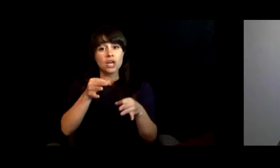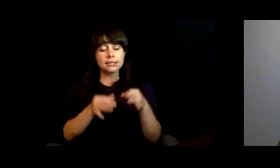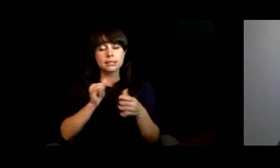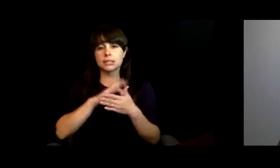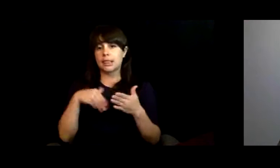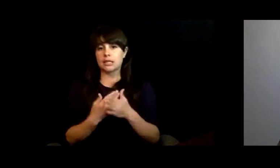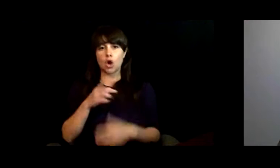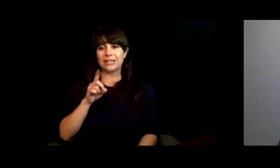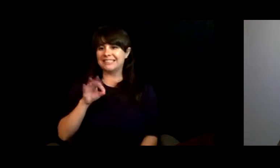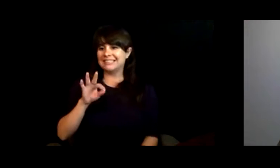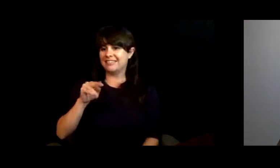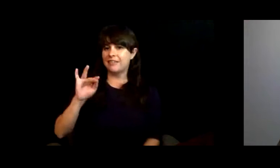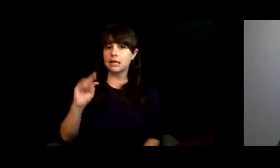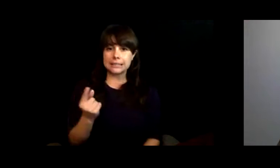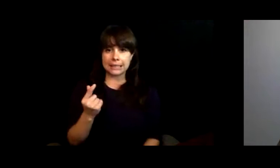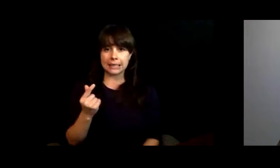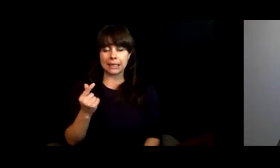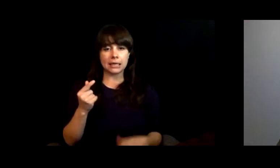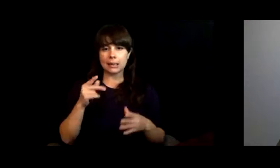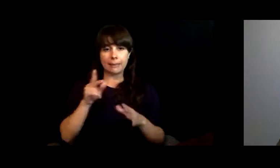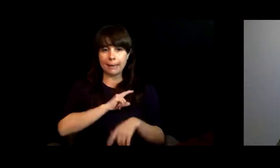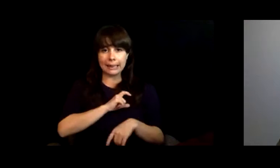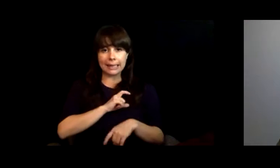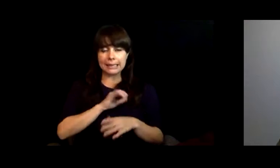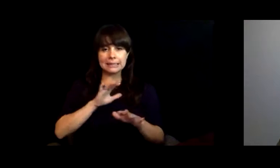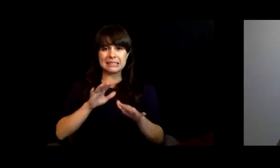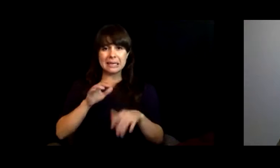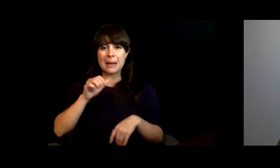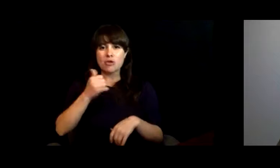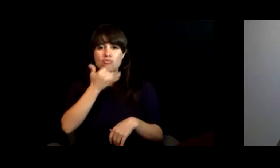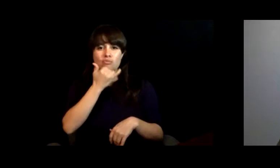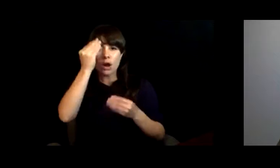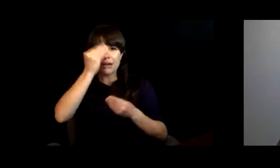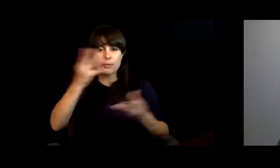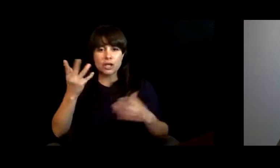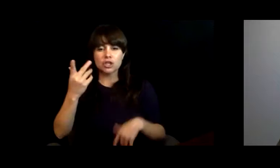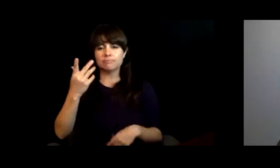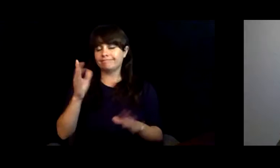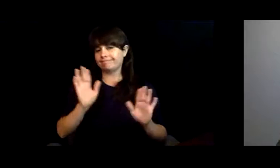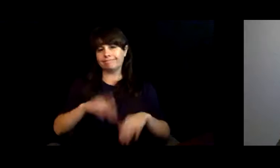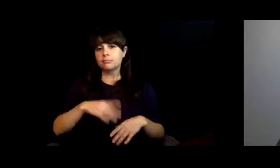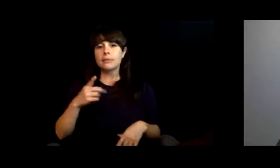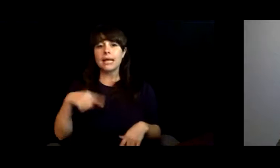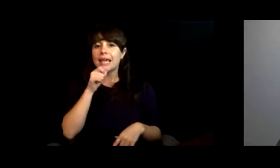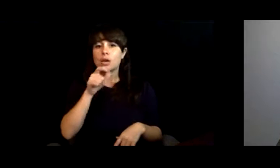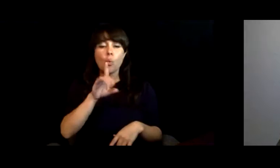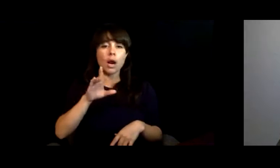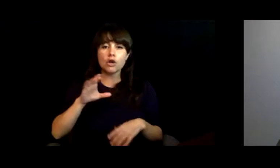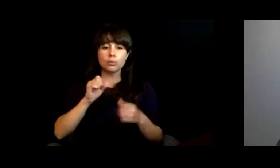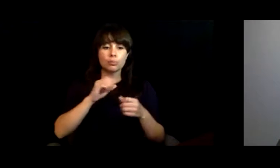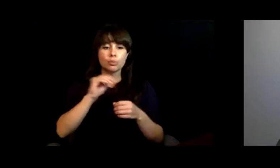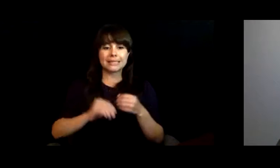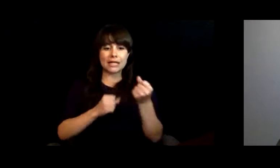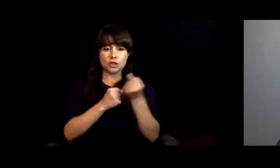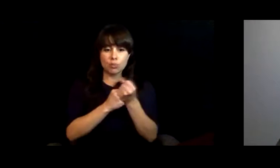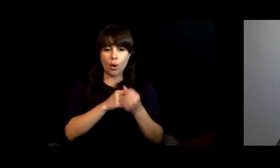stuff, disinformation. We shouldn't do that. They didn't 100% support the police. They voted to cut the pay of